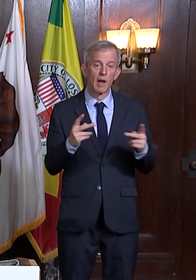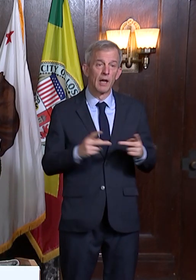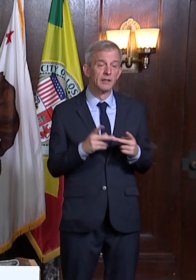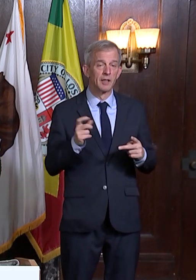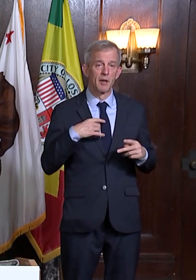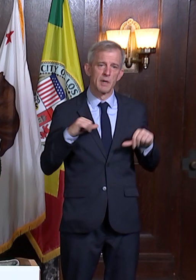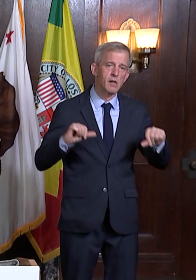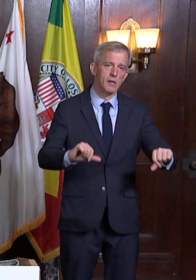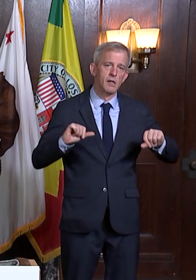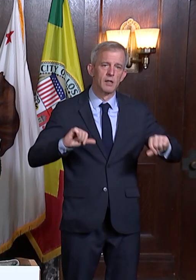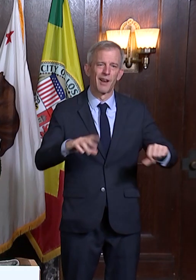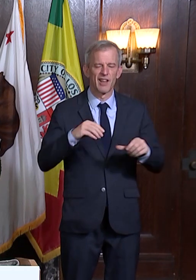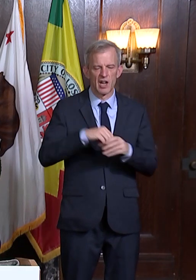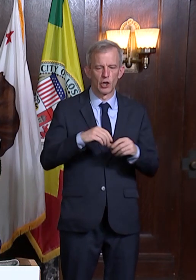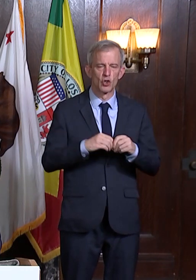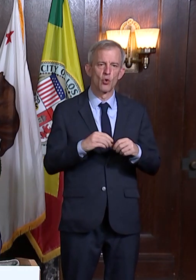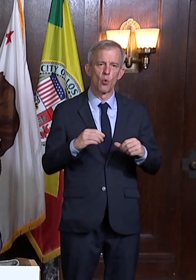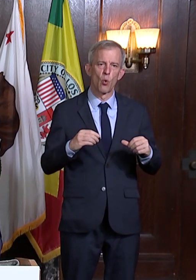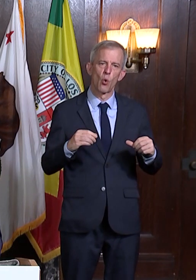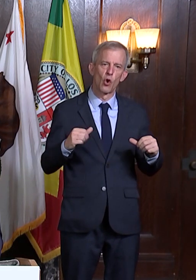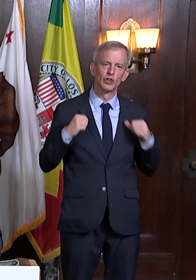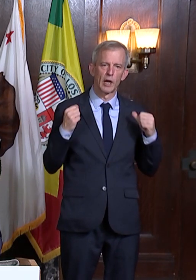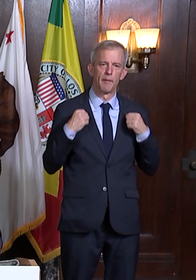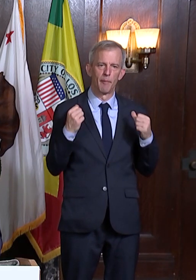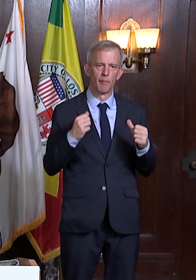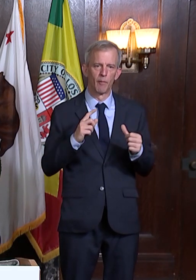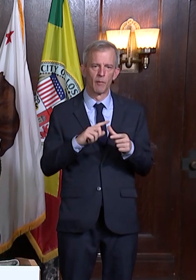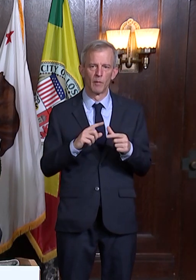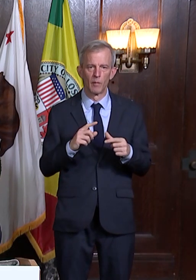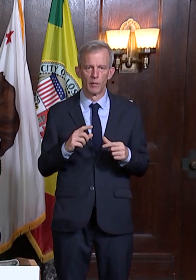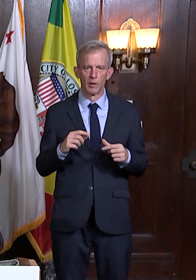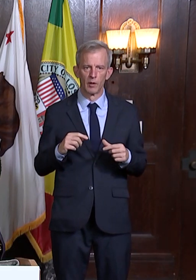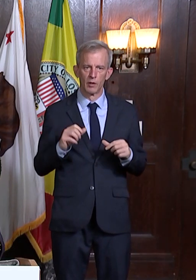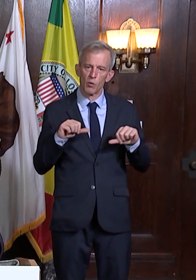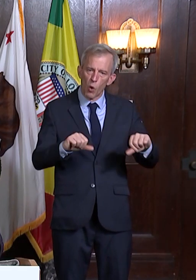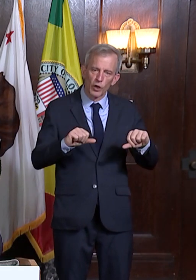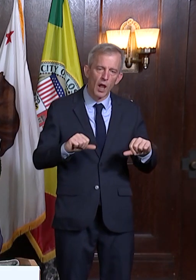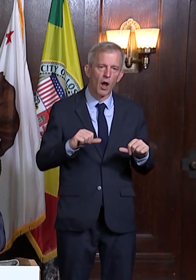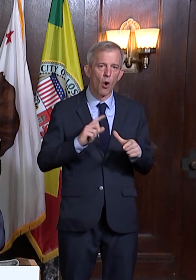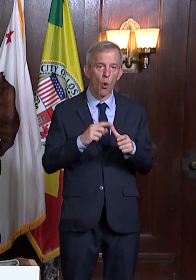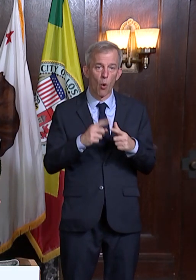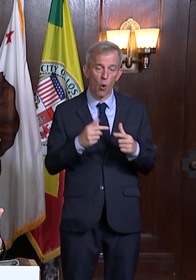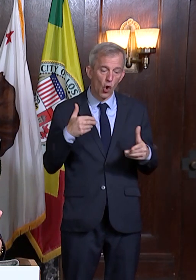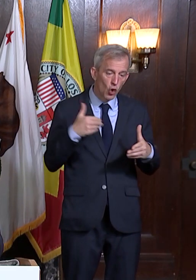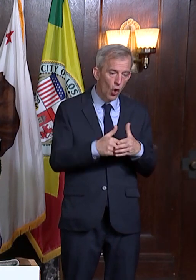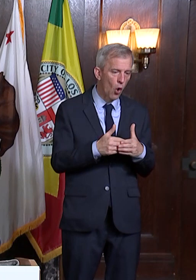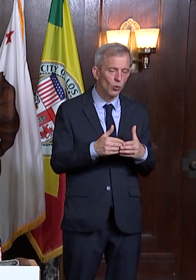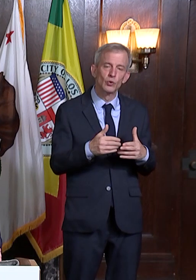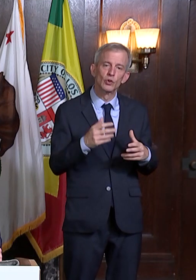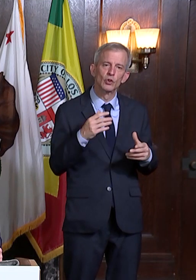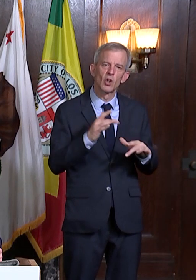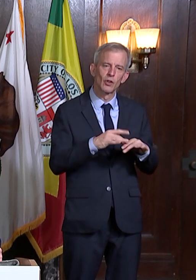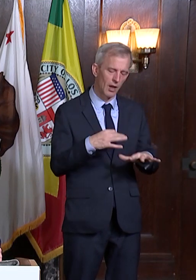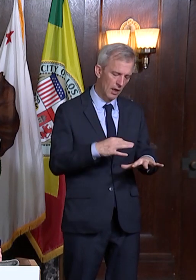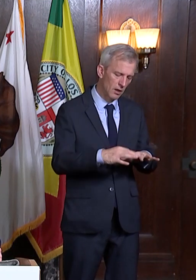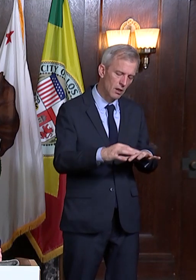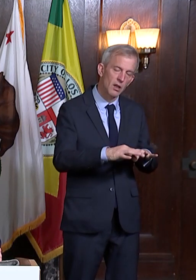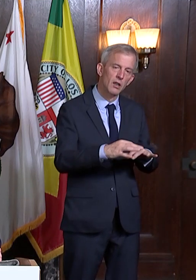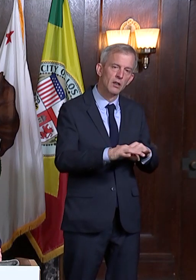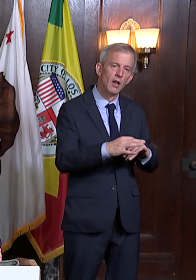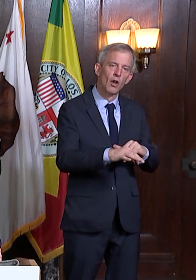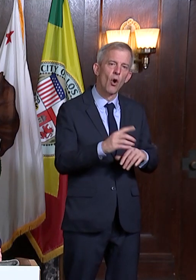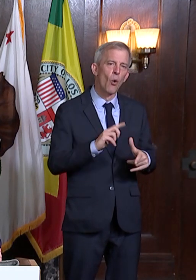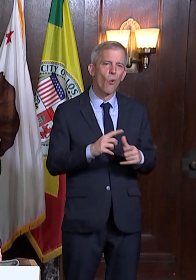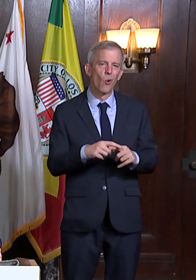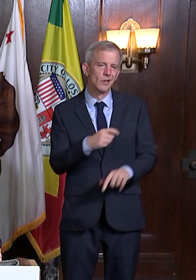themselves physically, like indoor gyms and recreation centers, or where we come in close contact with folks, like nail salons and spas, tattoo shops